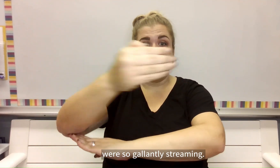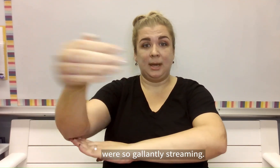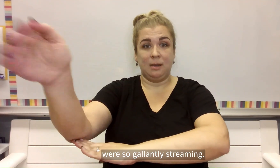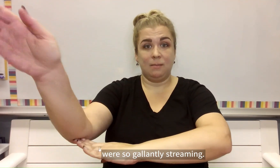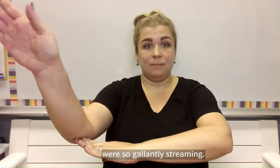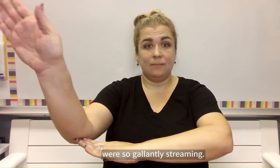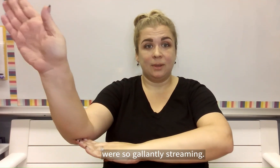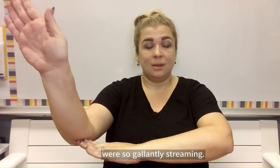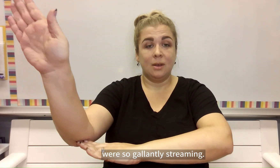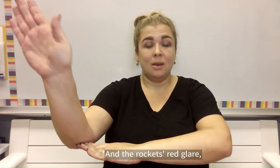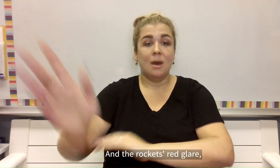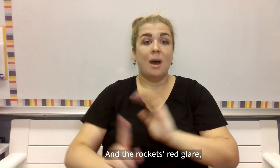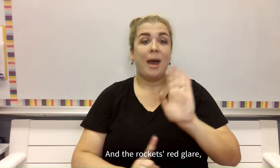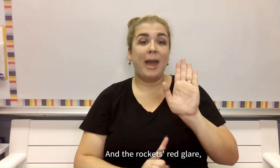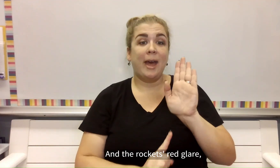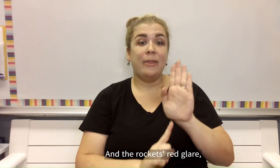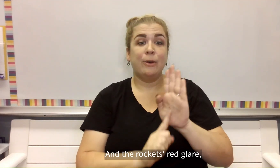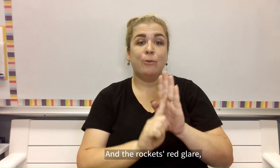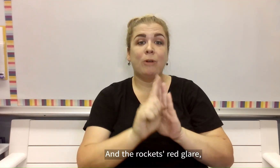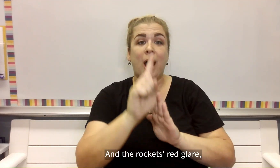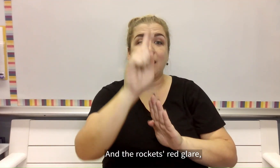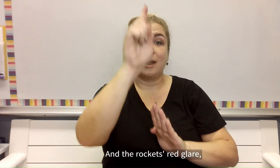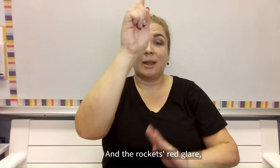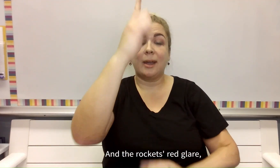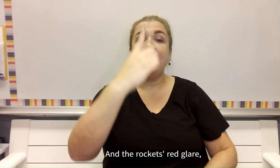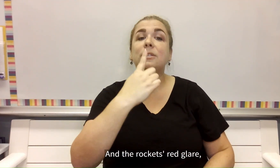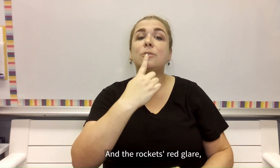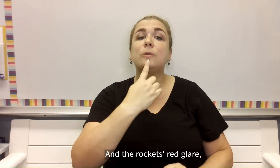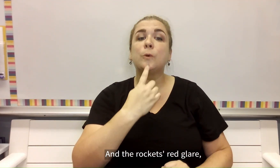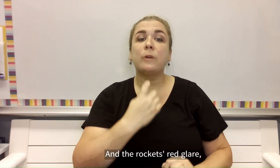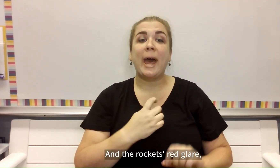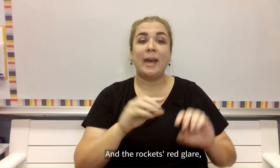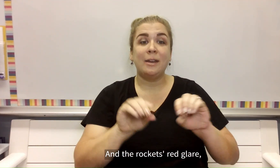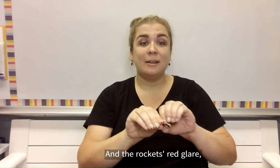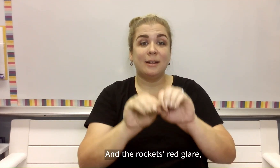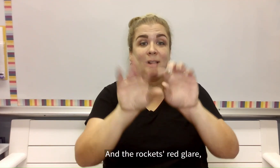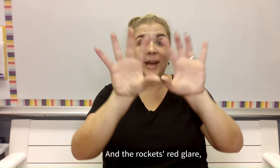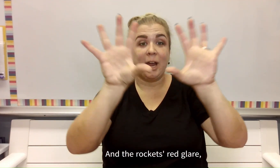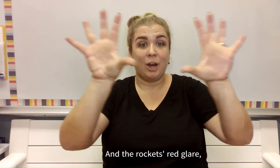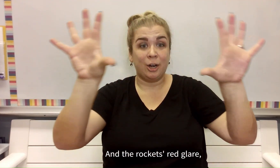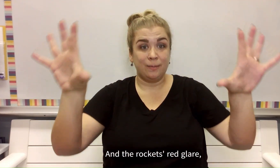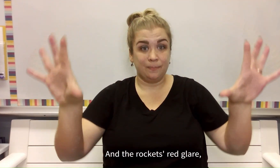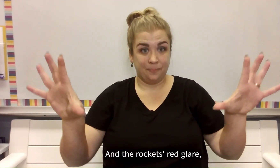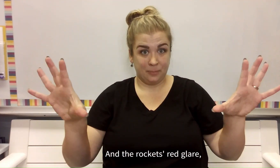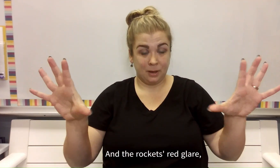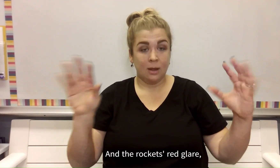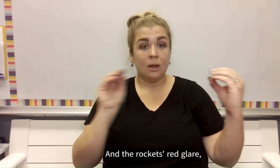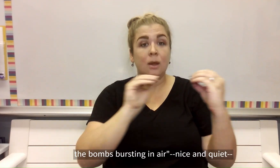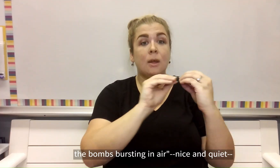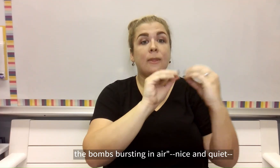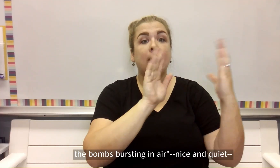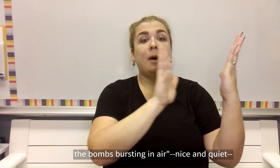streaming, and the rockets' red glare, the